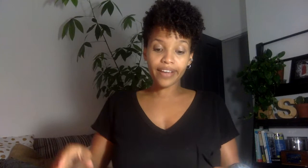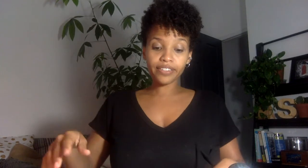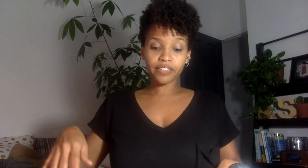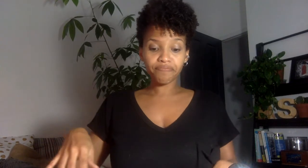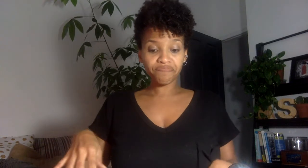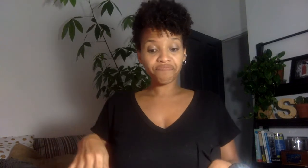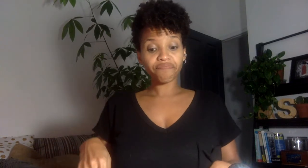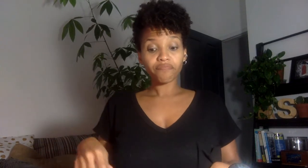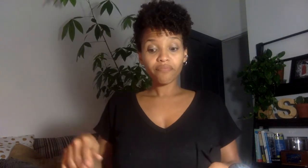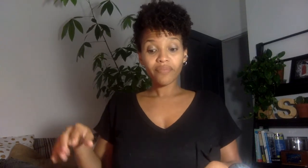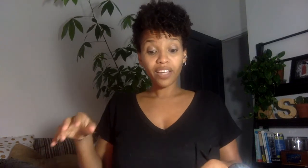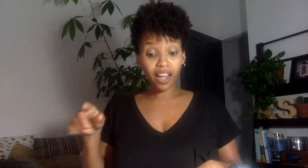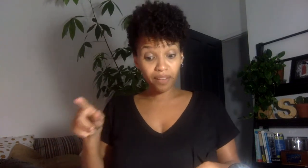signed,